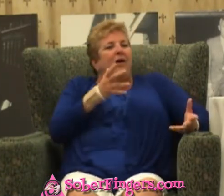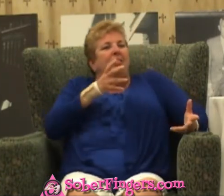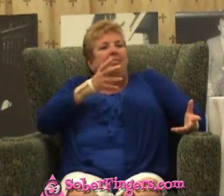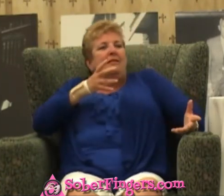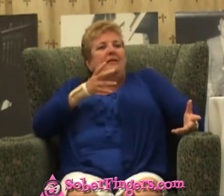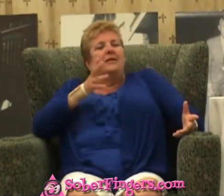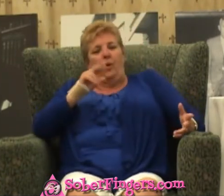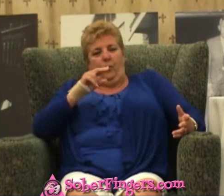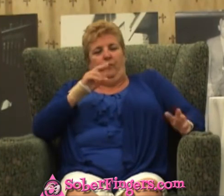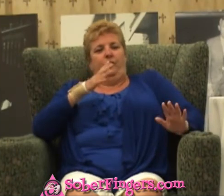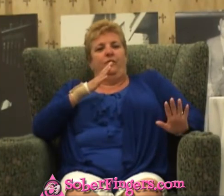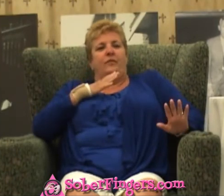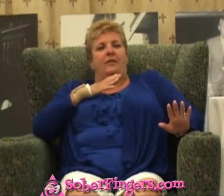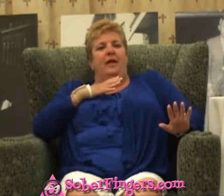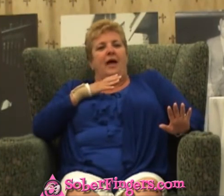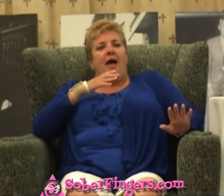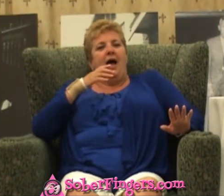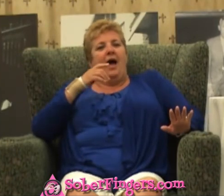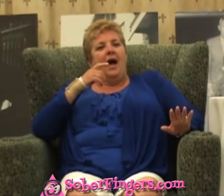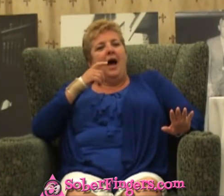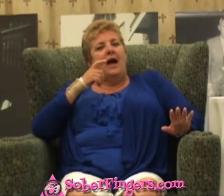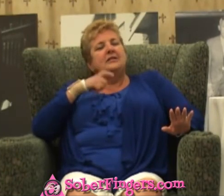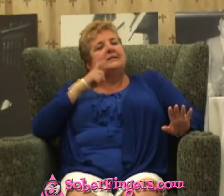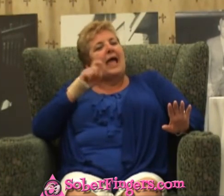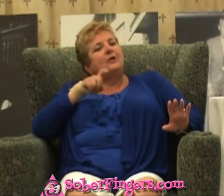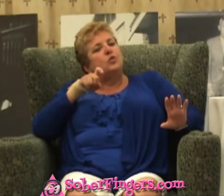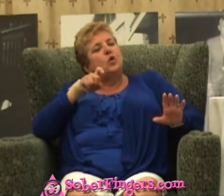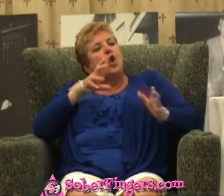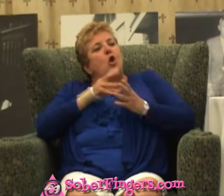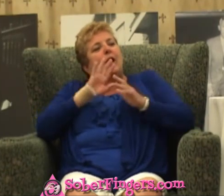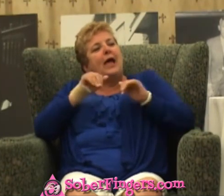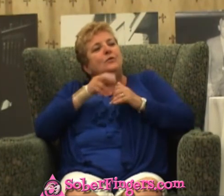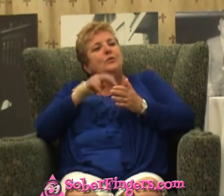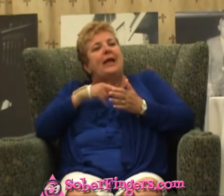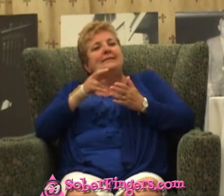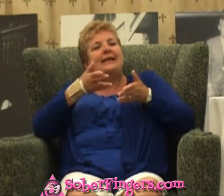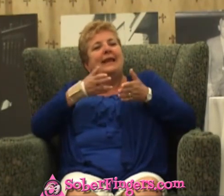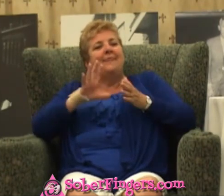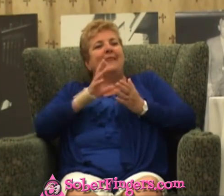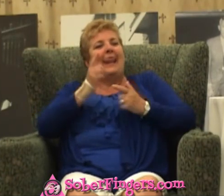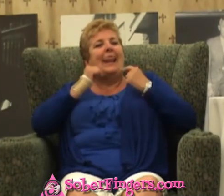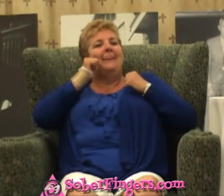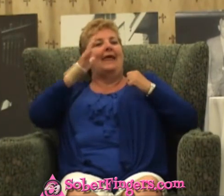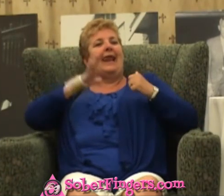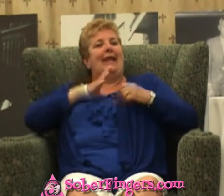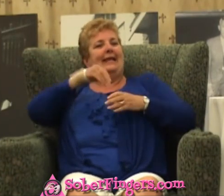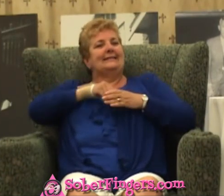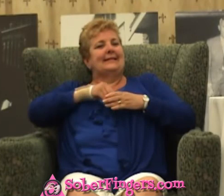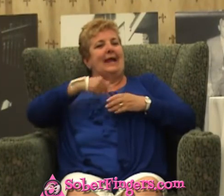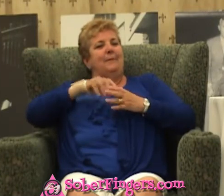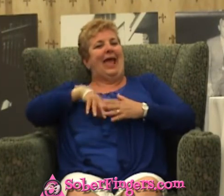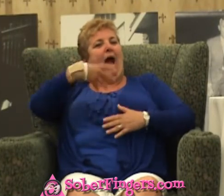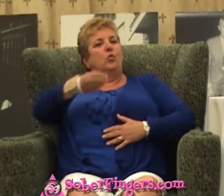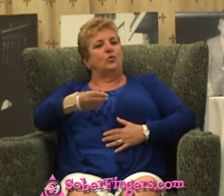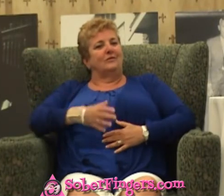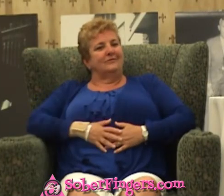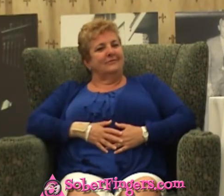so that the lady who dances could come out. And it's really true. You know, I got some old timers walking in front of me that I look at